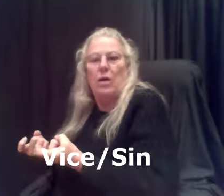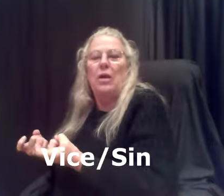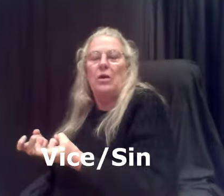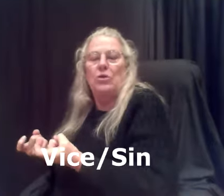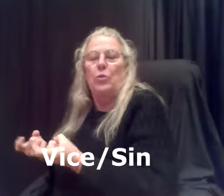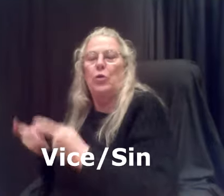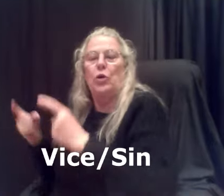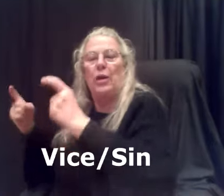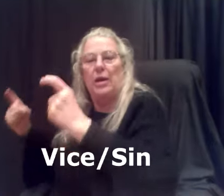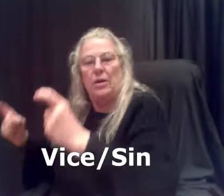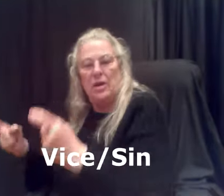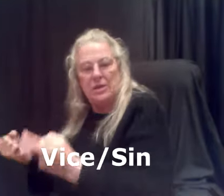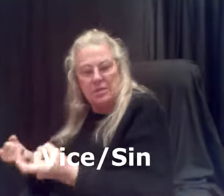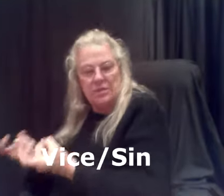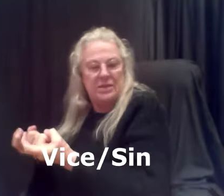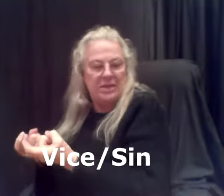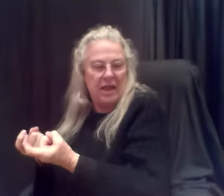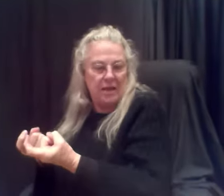to pull you in. Sin.